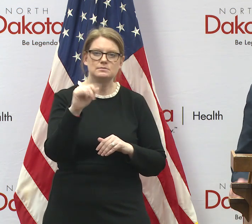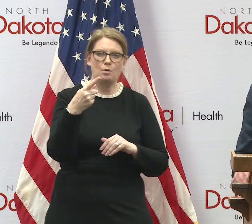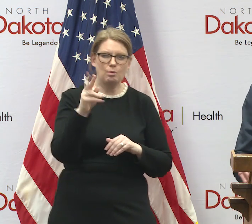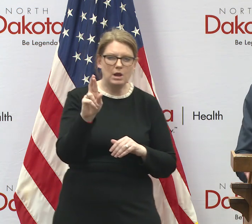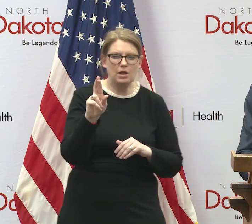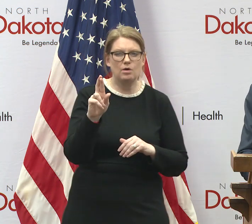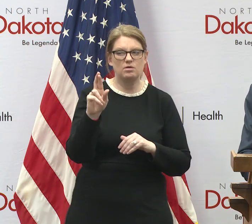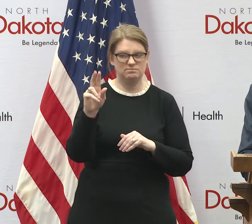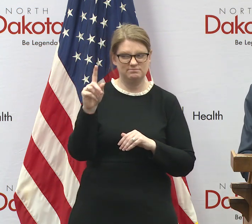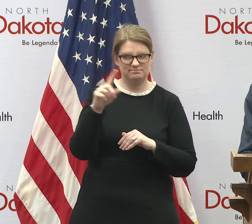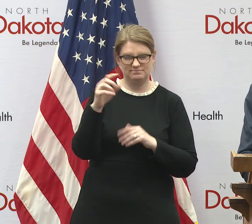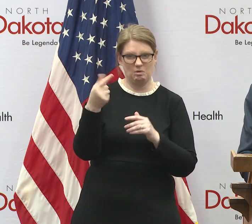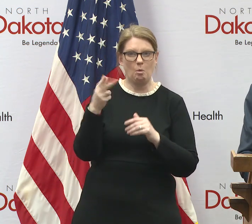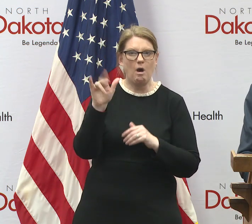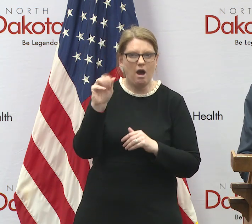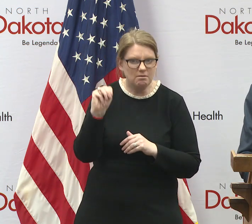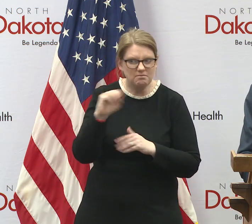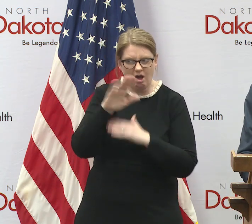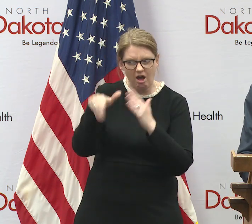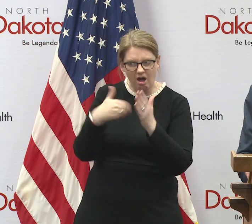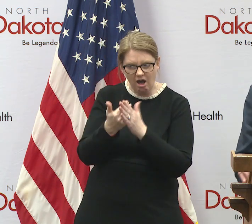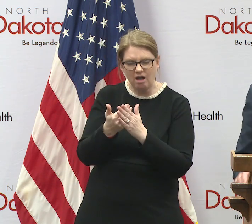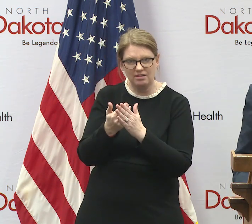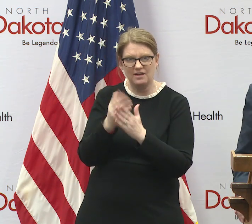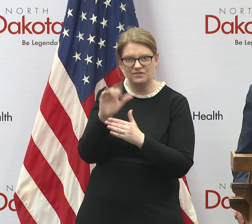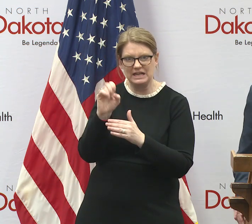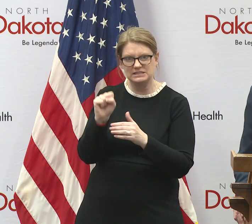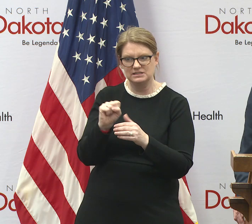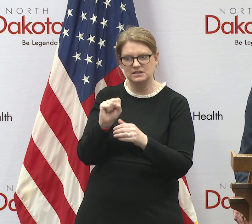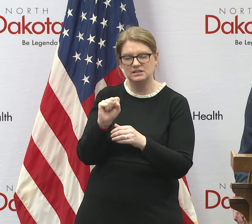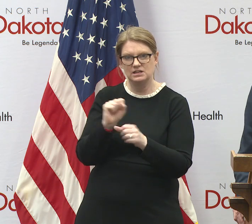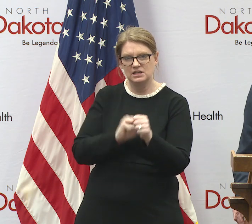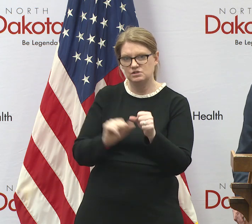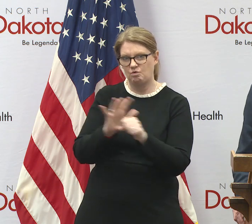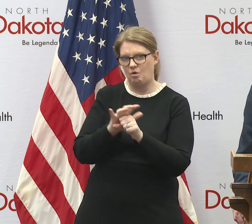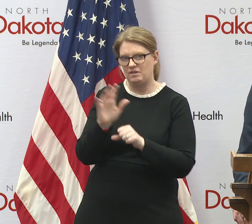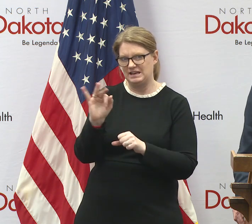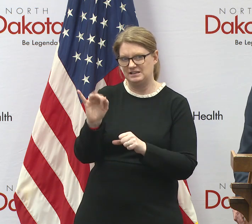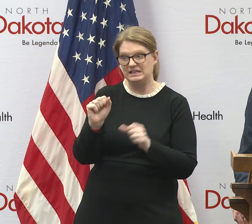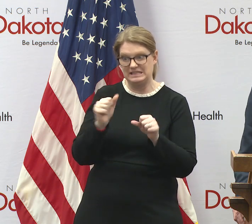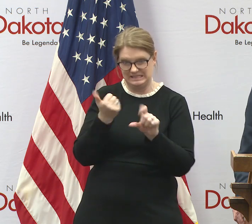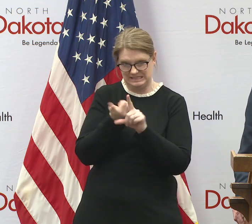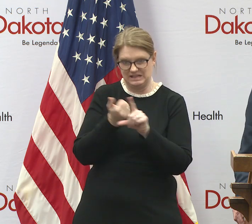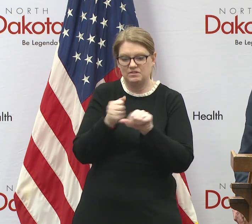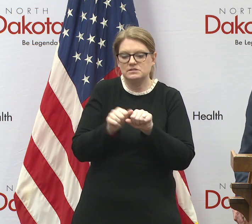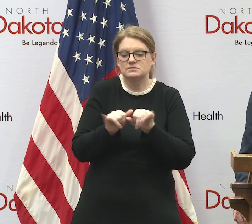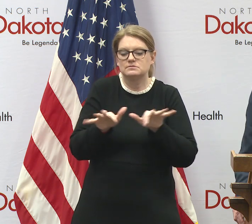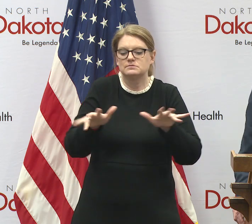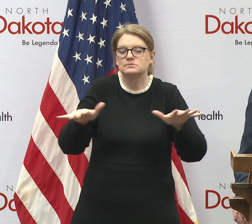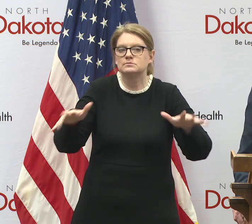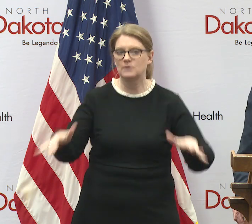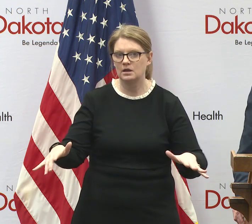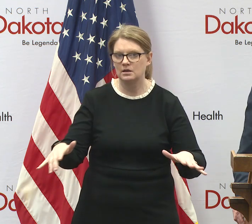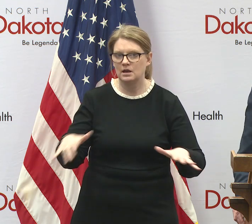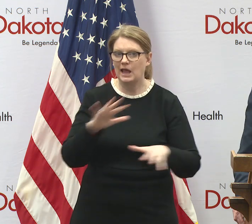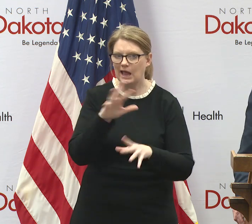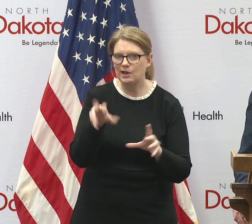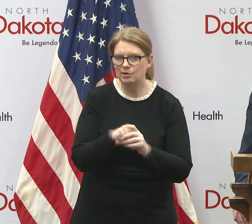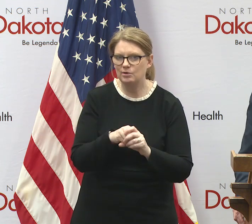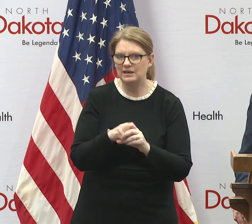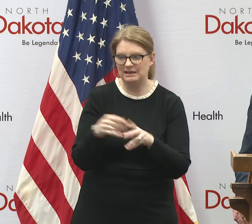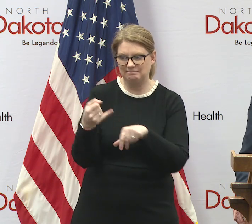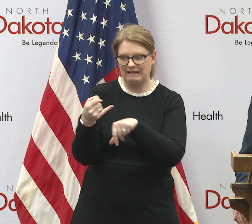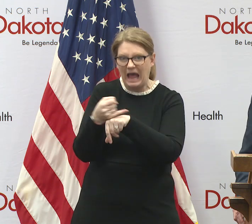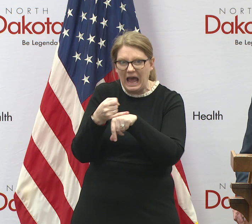now all reported cases of COVID-19. So it has spread across the entire country, including remote